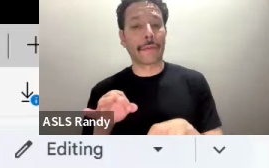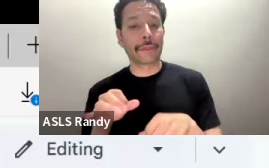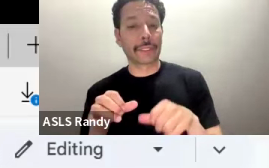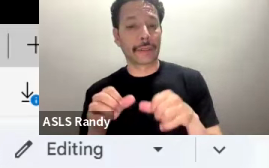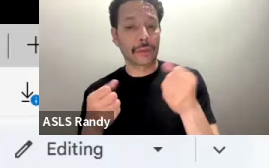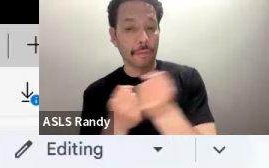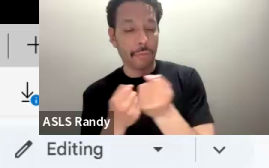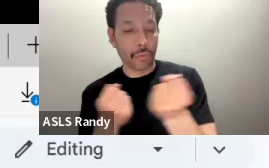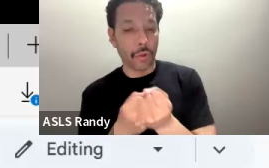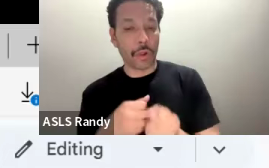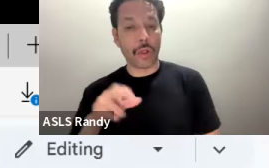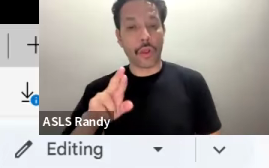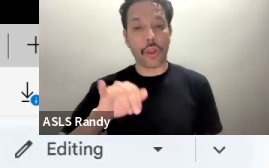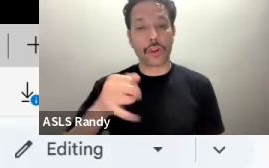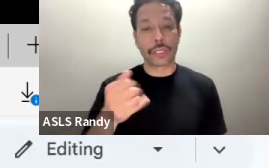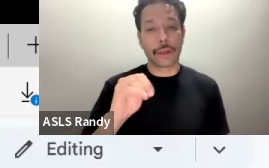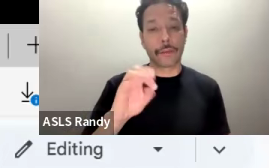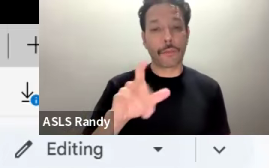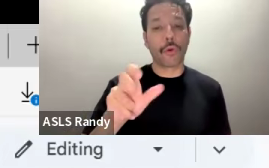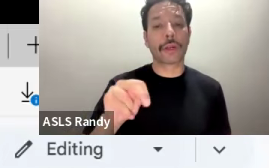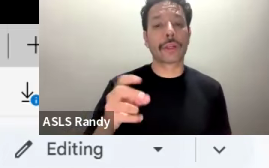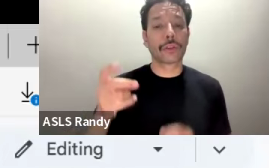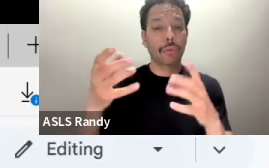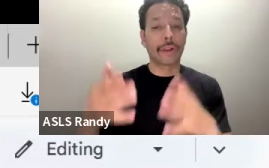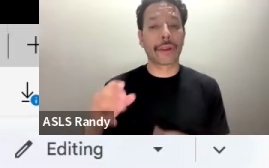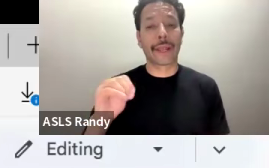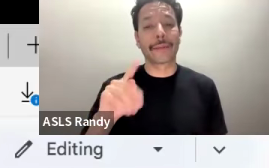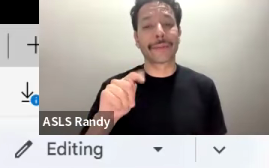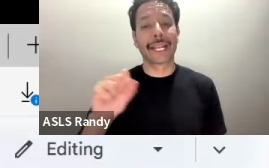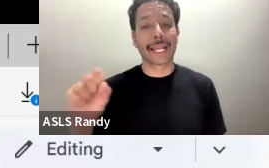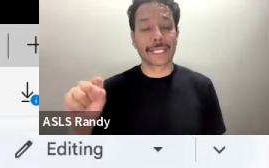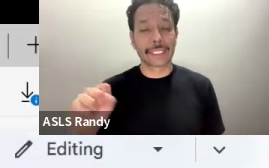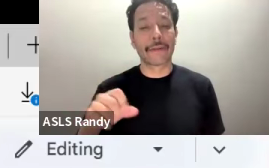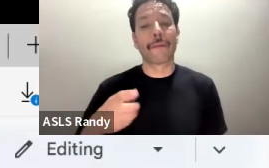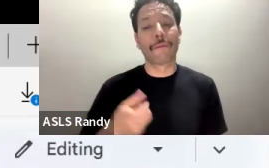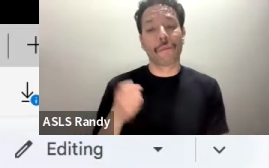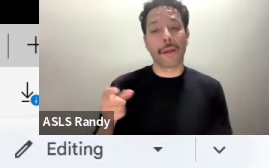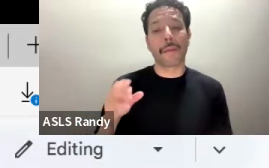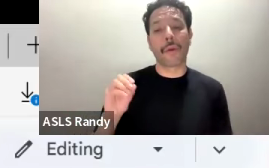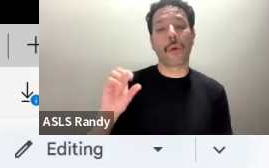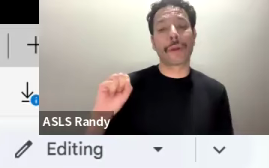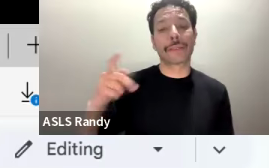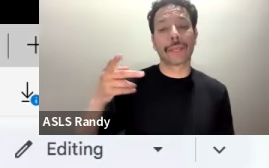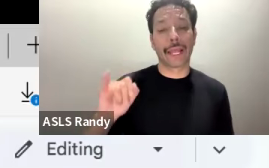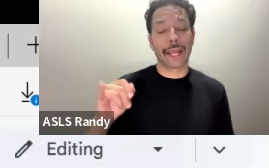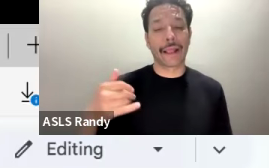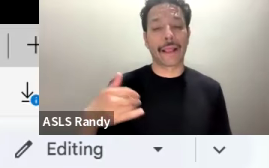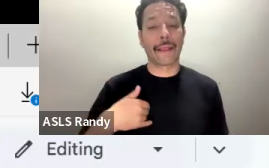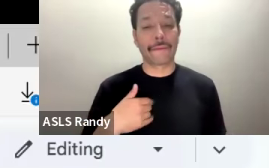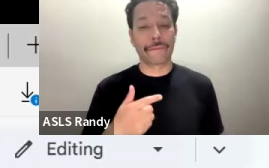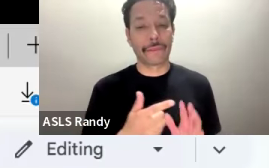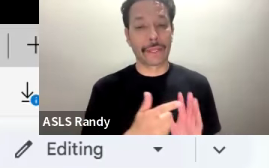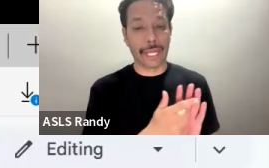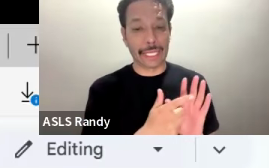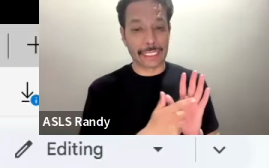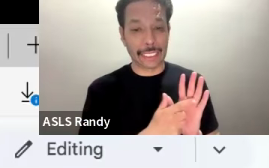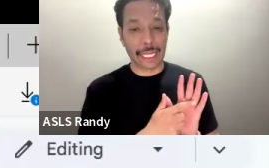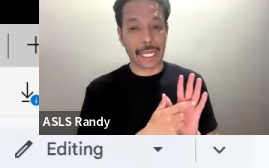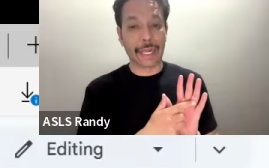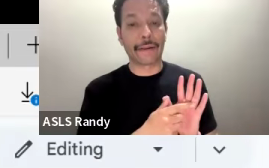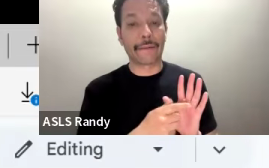Morton, Director of MTSS from OSPI. That we had legislative priorities